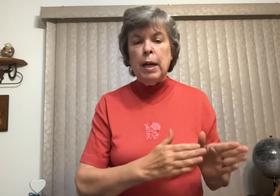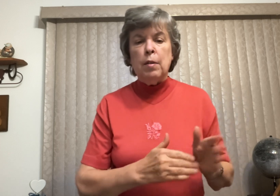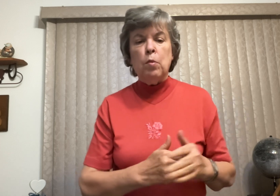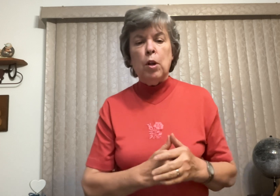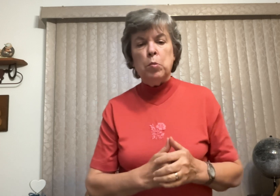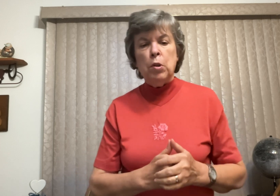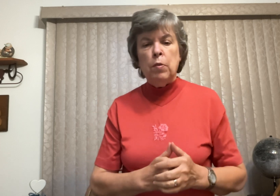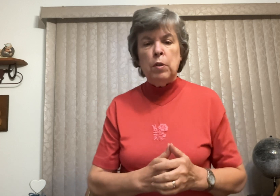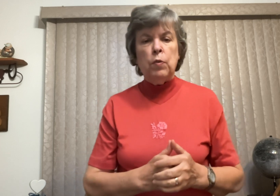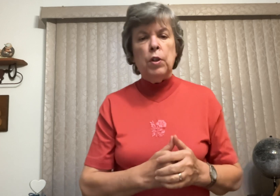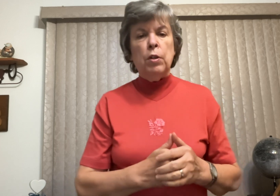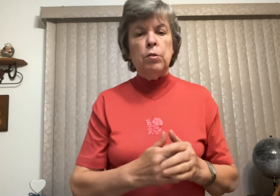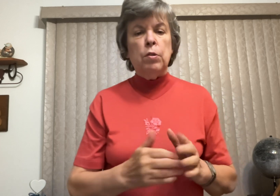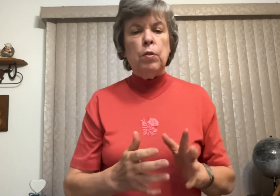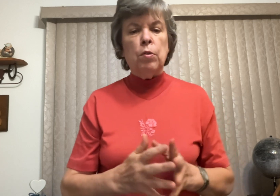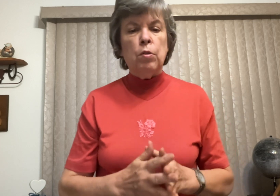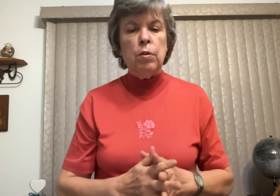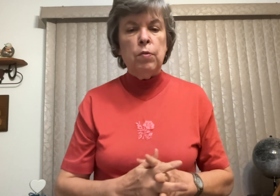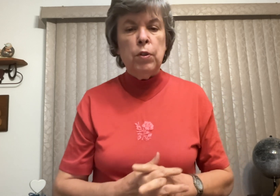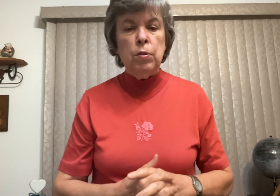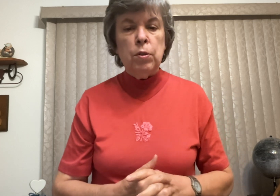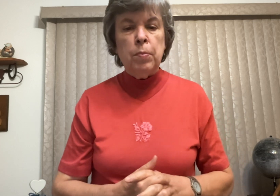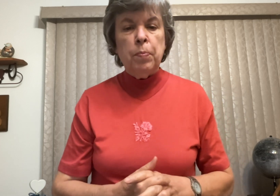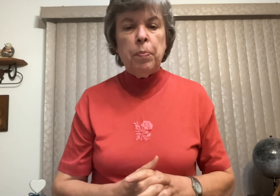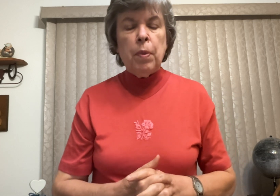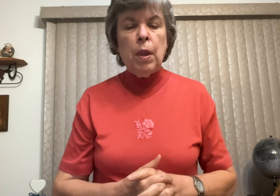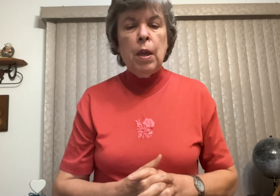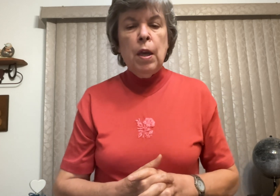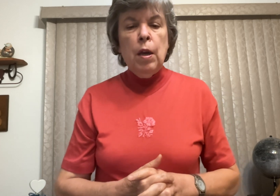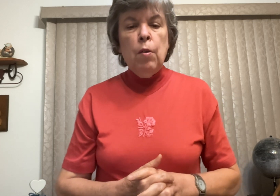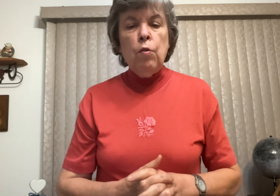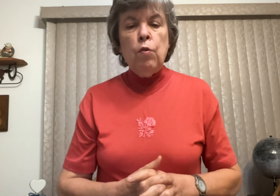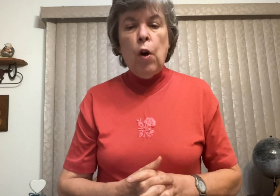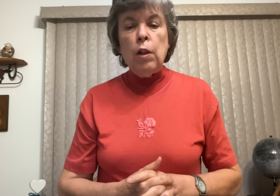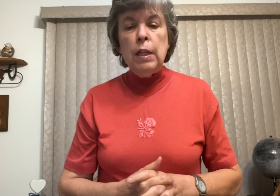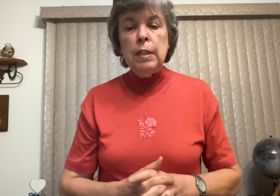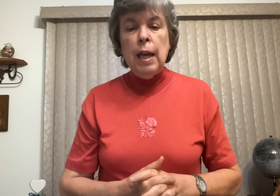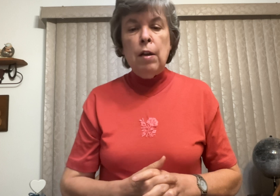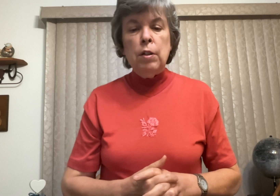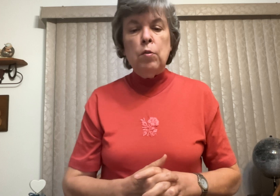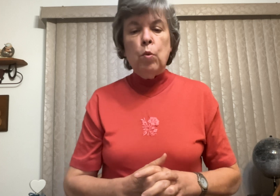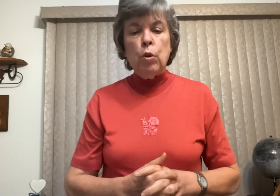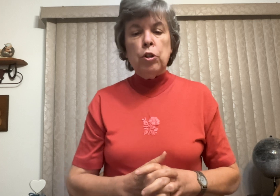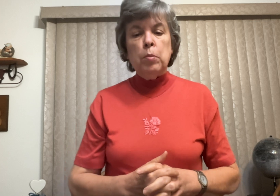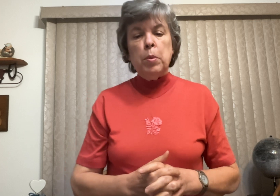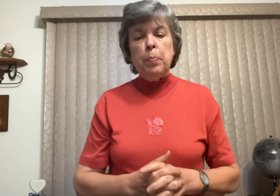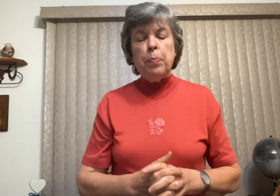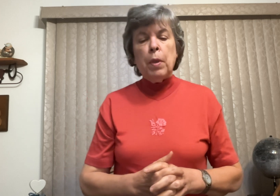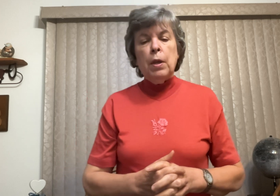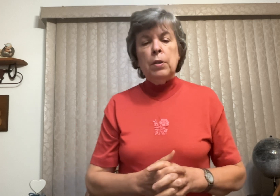and watch previous videos if you're a little confused. Falling down in worship.